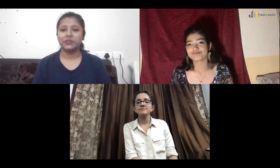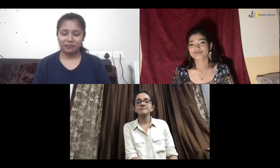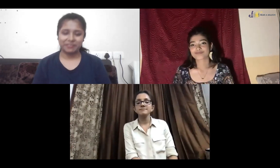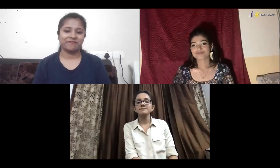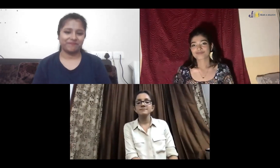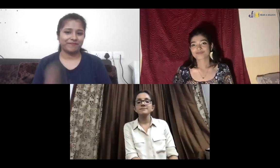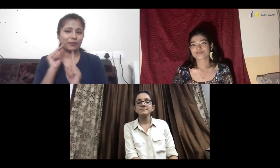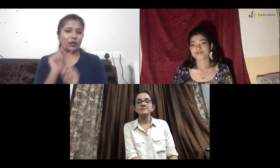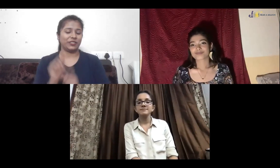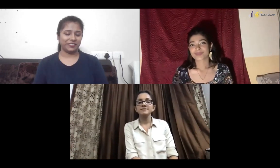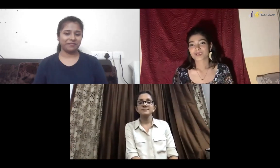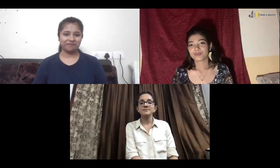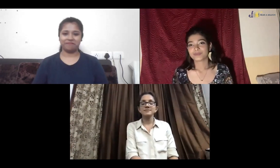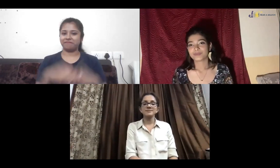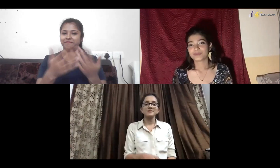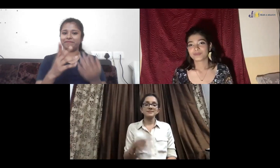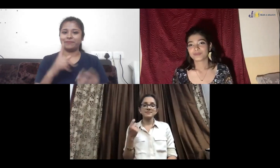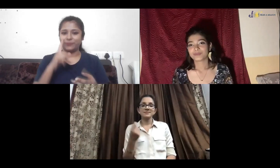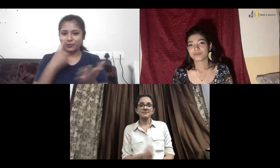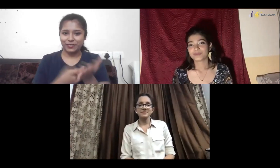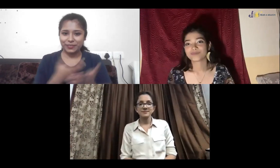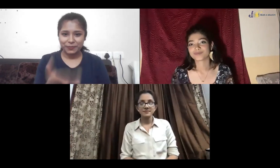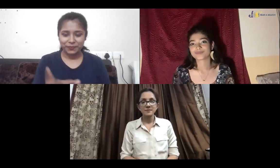yeah, you can, I mean, work independently as also.